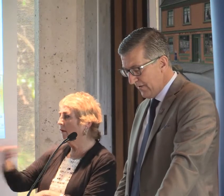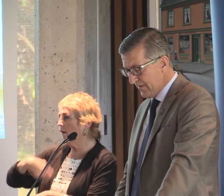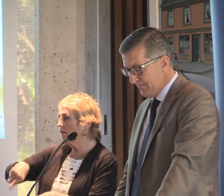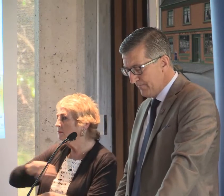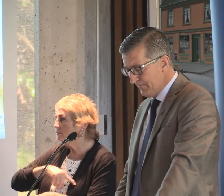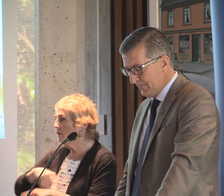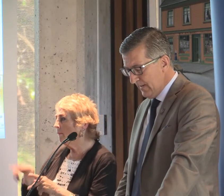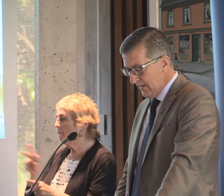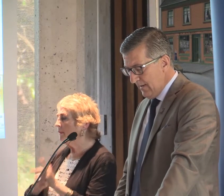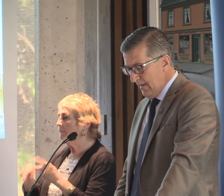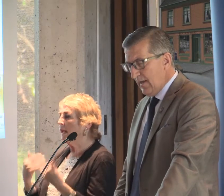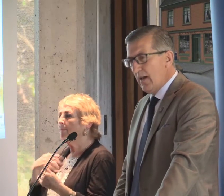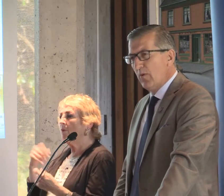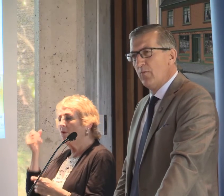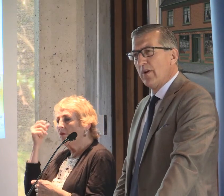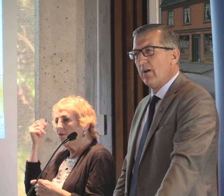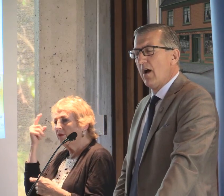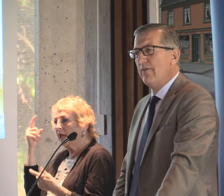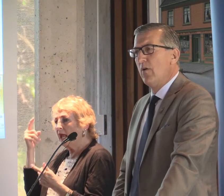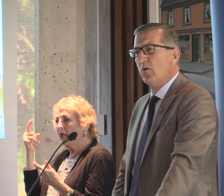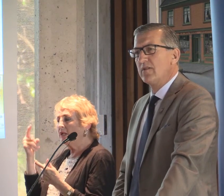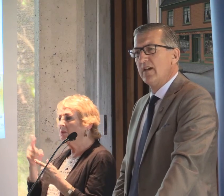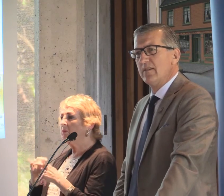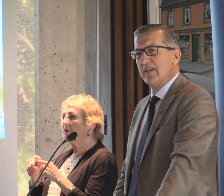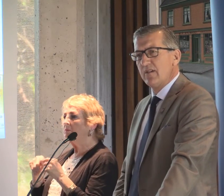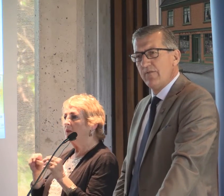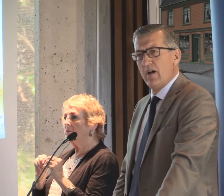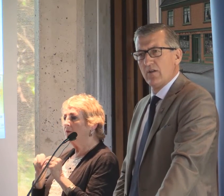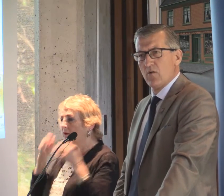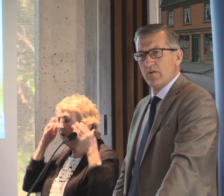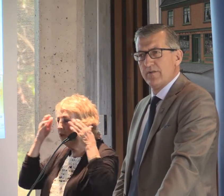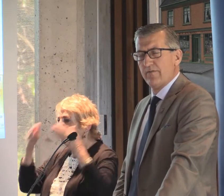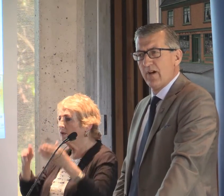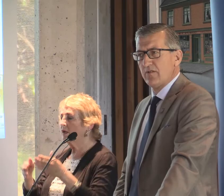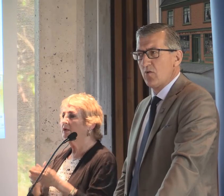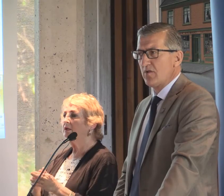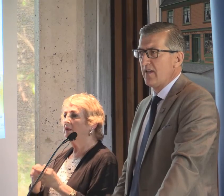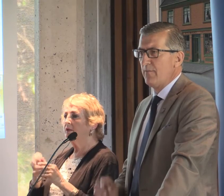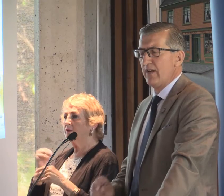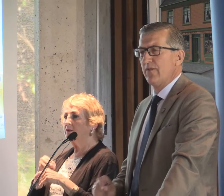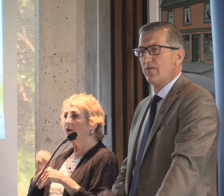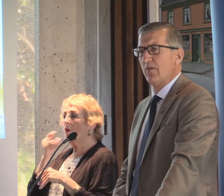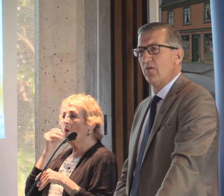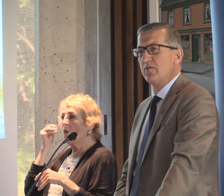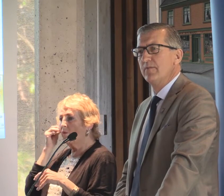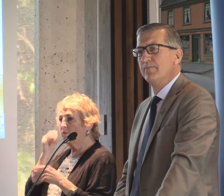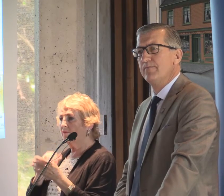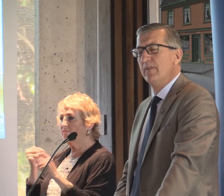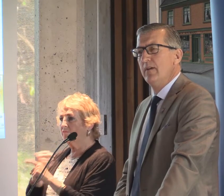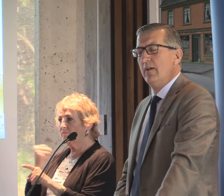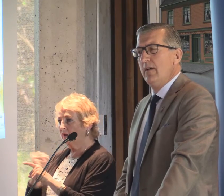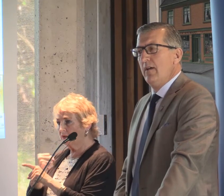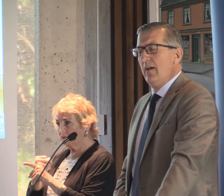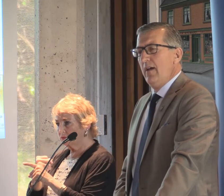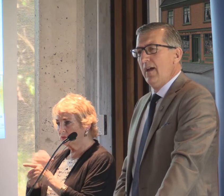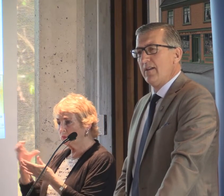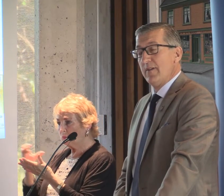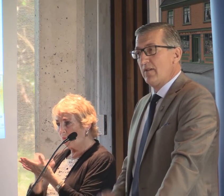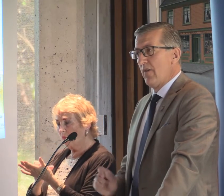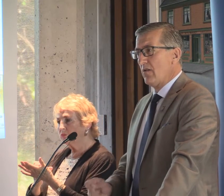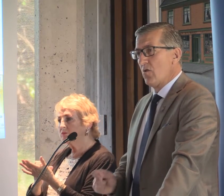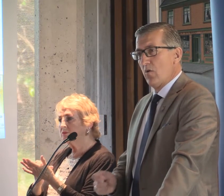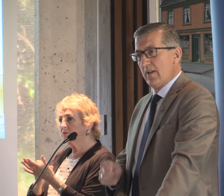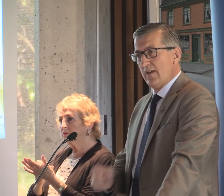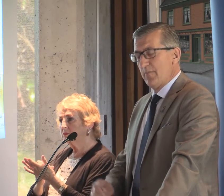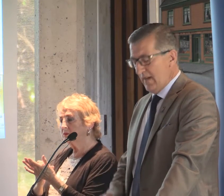more about it. We've put a high focus on domestic violence courts and the benefits of those. And